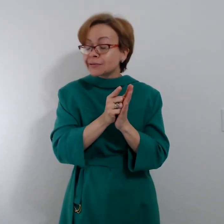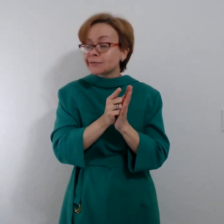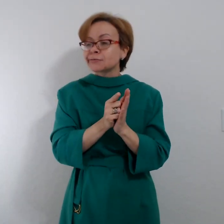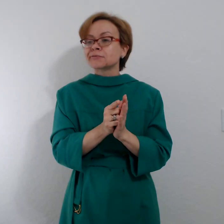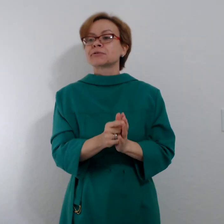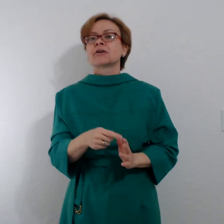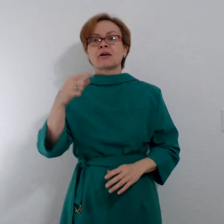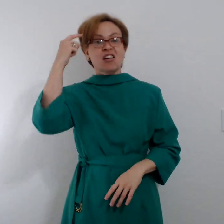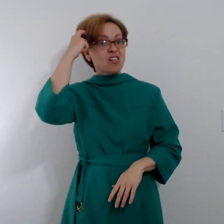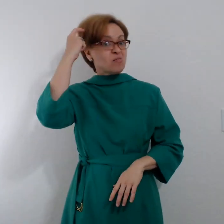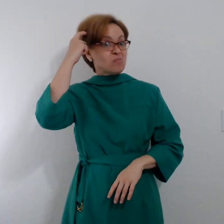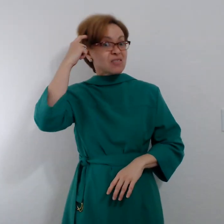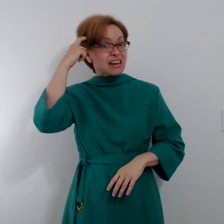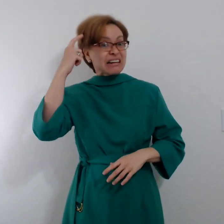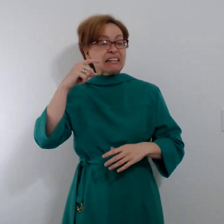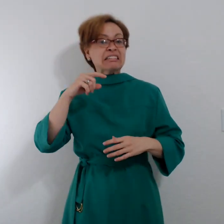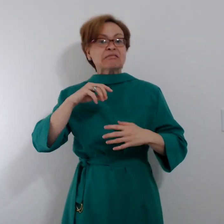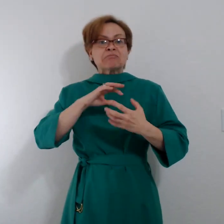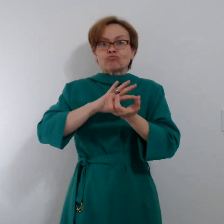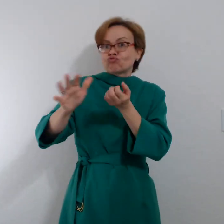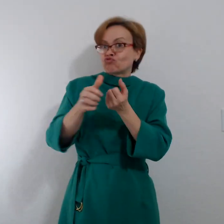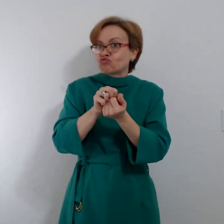So I took that as a challenge, basically.